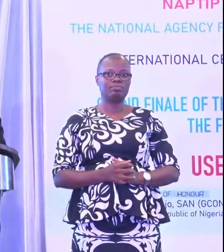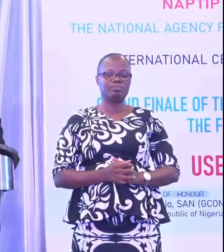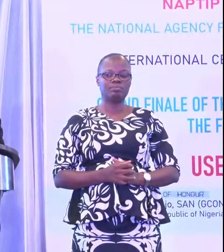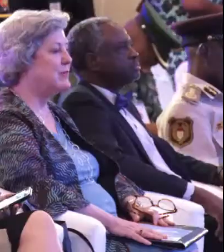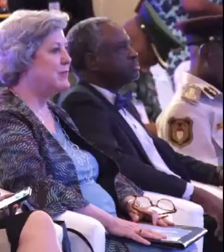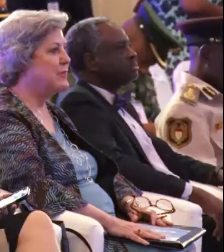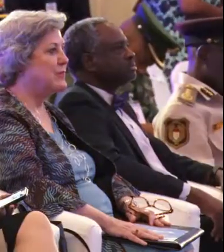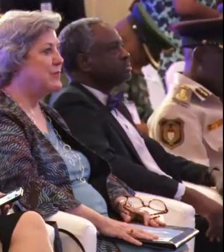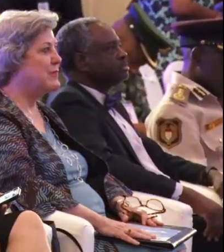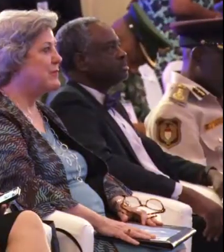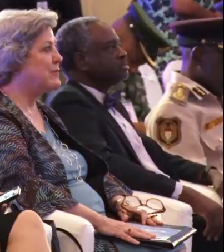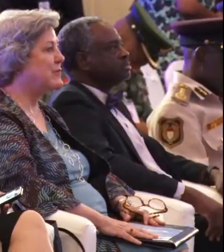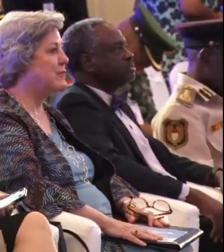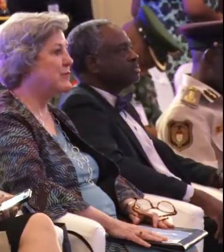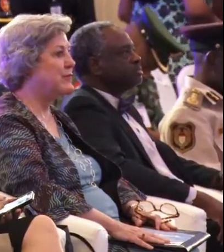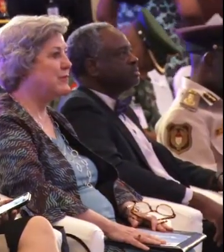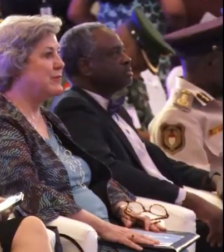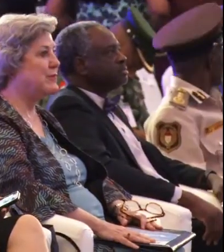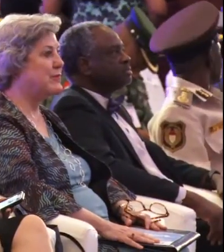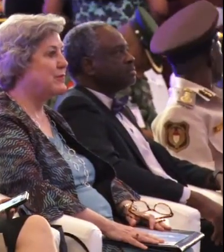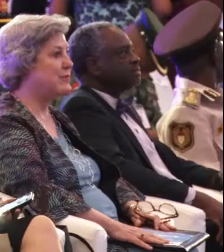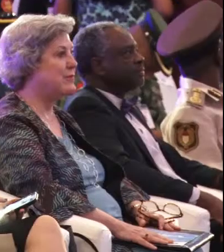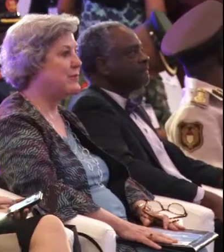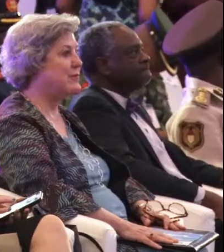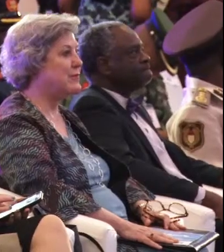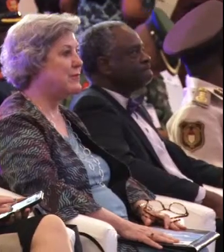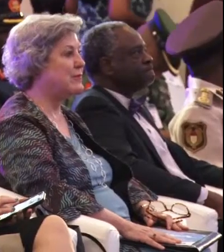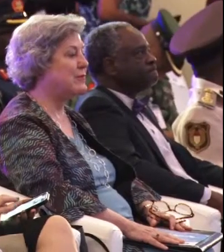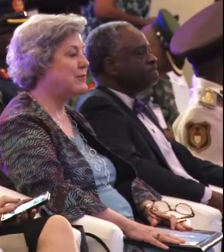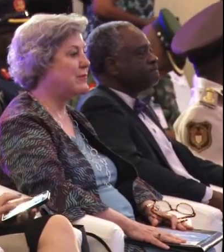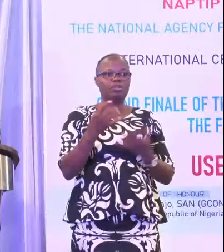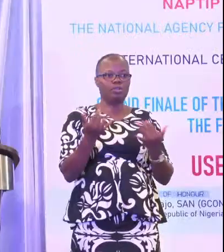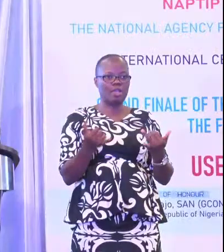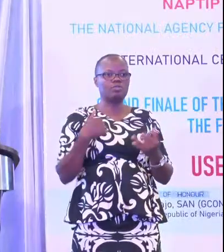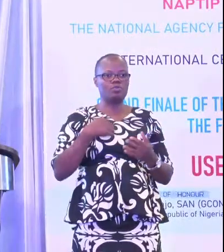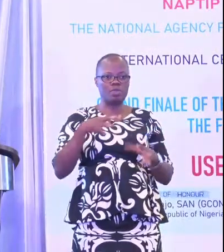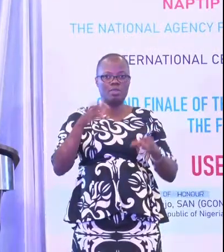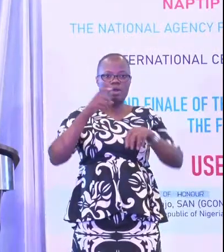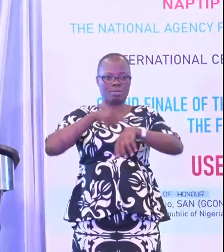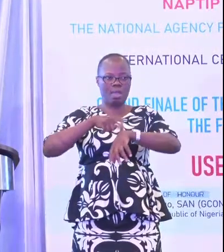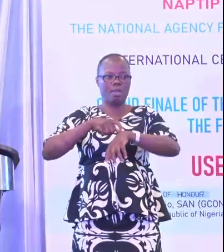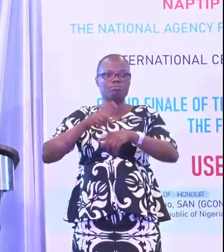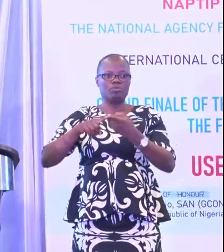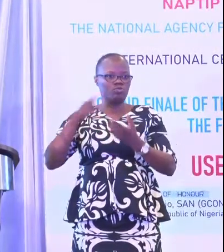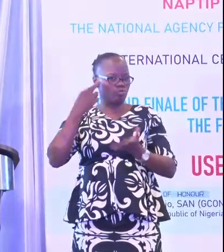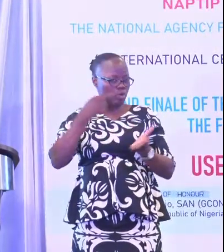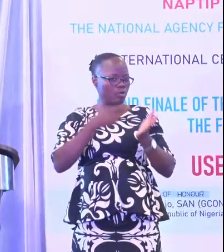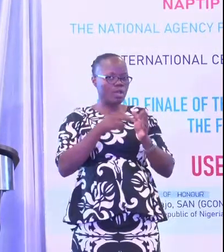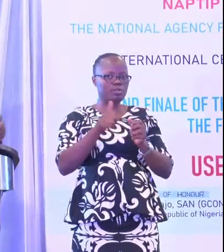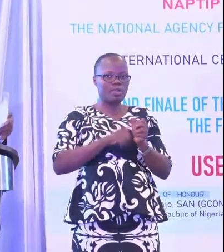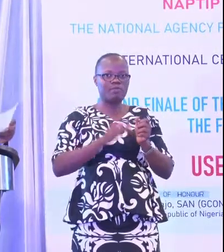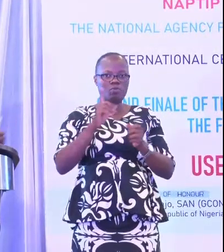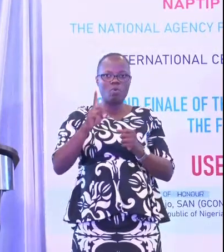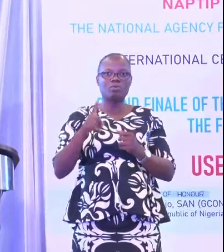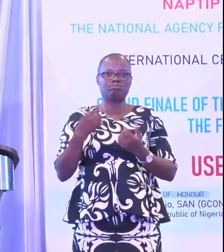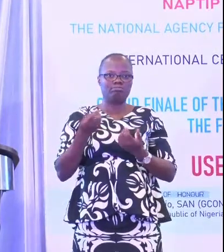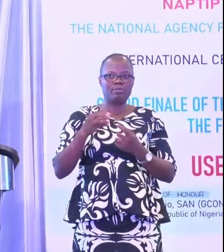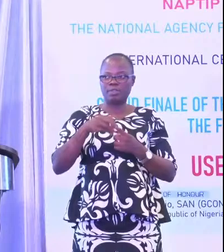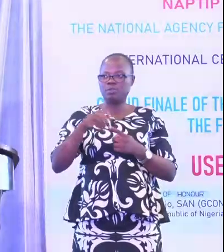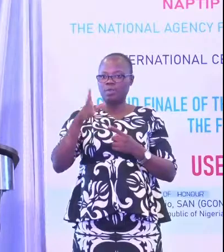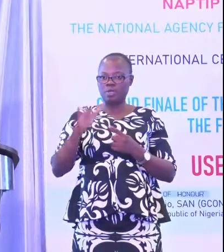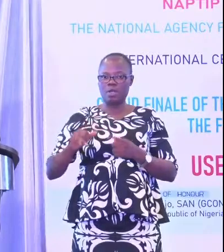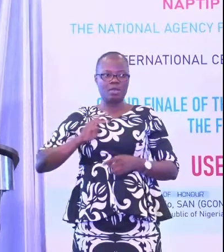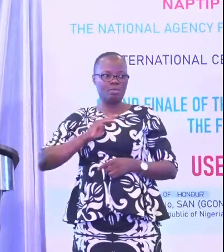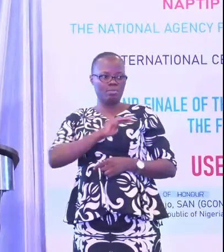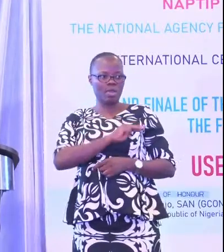We will run through the names. I want to assure you that we will take time to recognize everyone, particularly